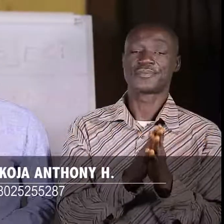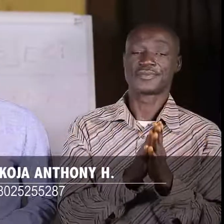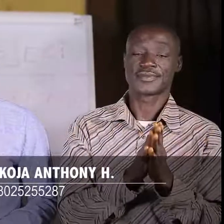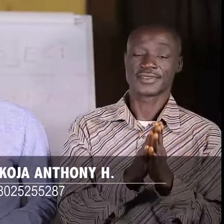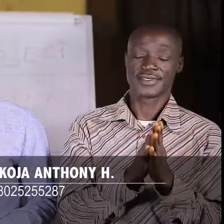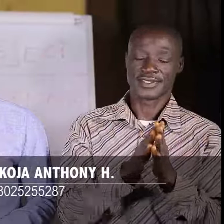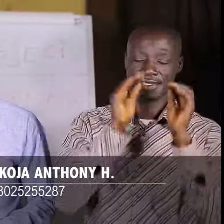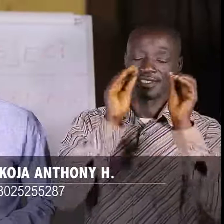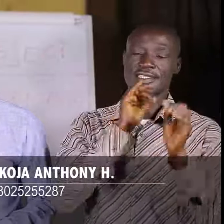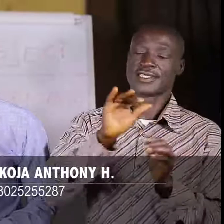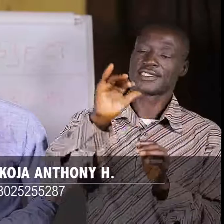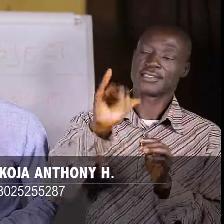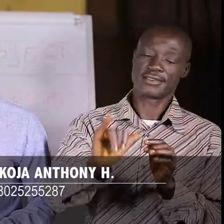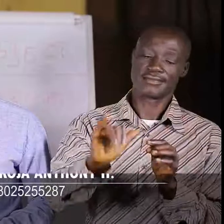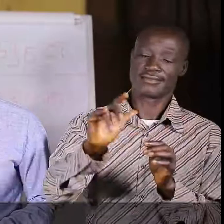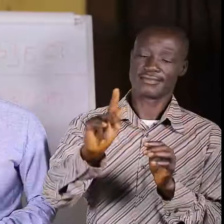Mr. Yakubu Fidelix.